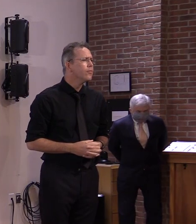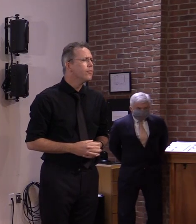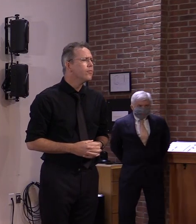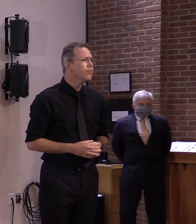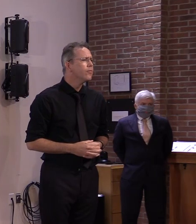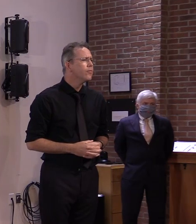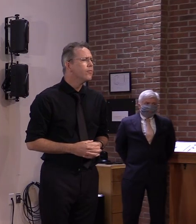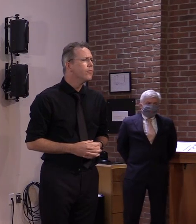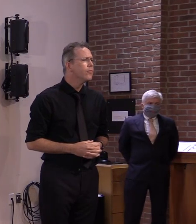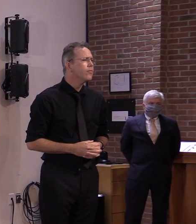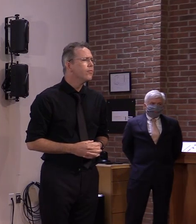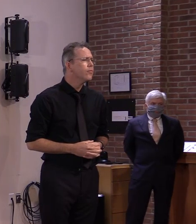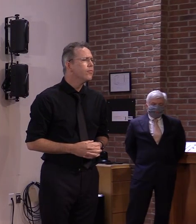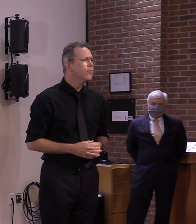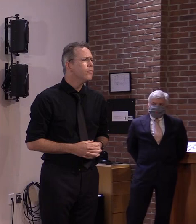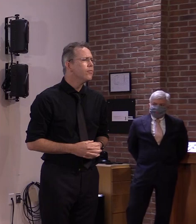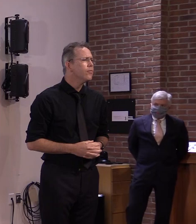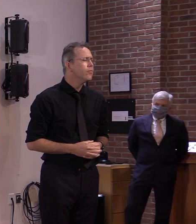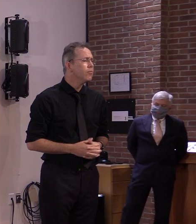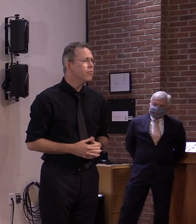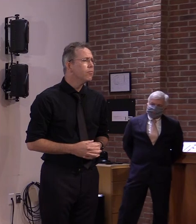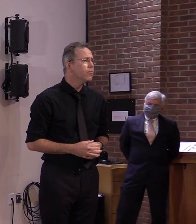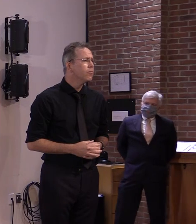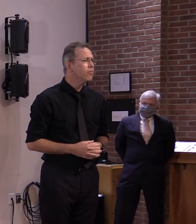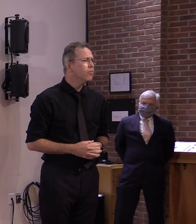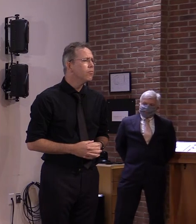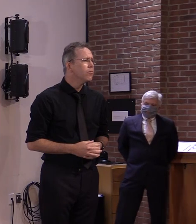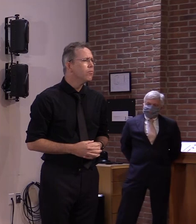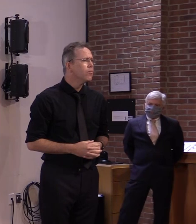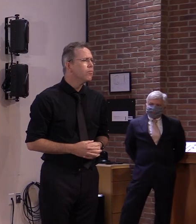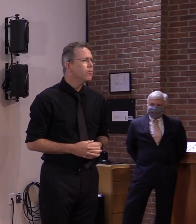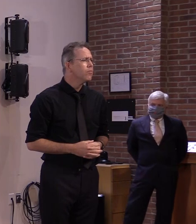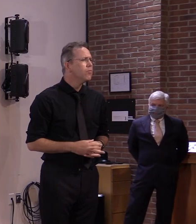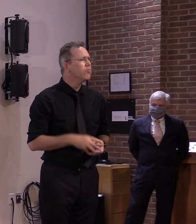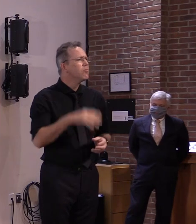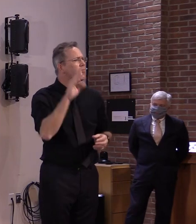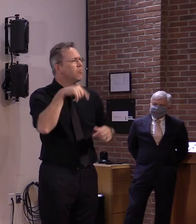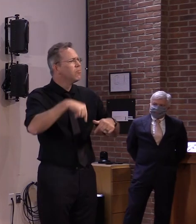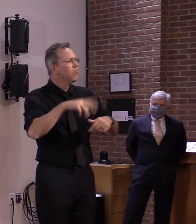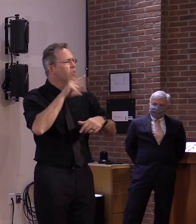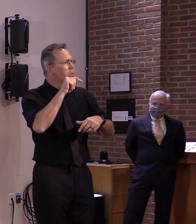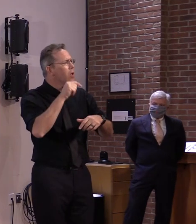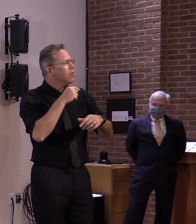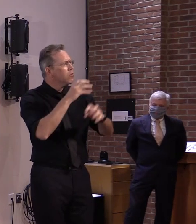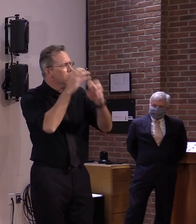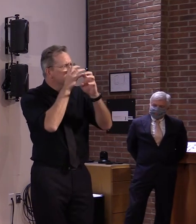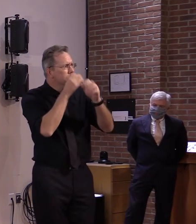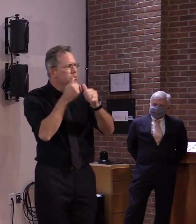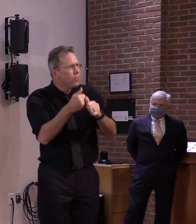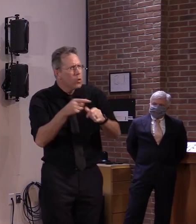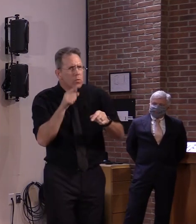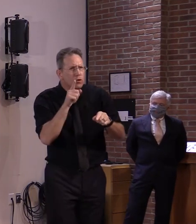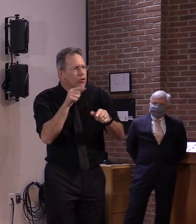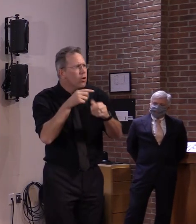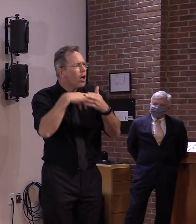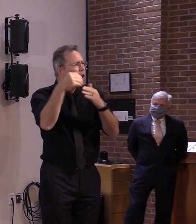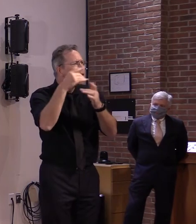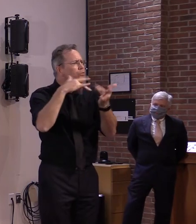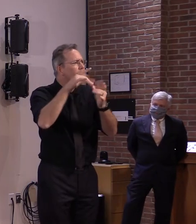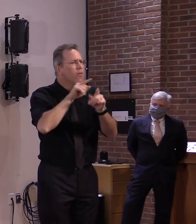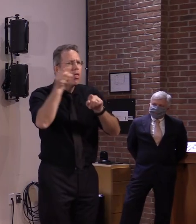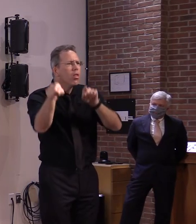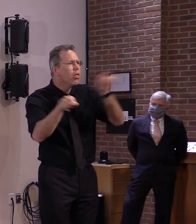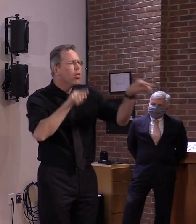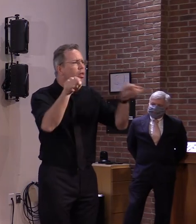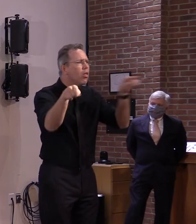but what about in other states? I guess, how are you working in reaching out to other governors or other health departments